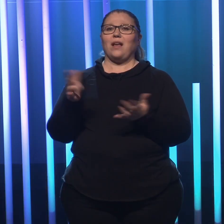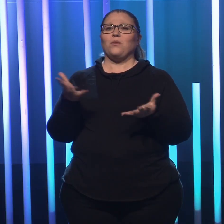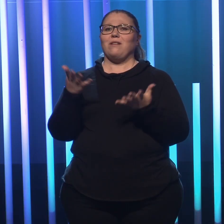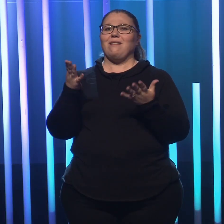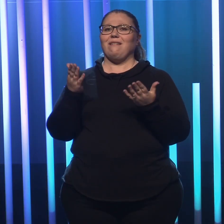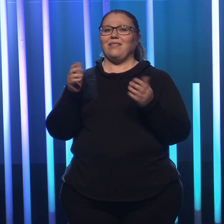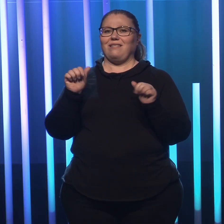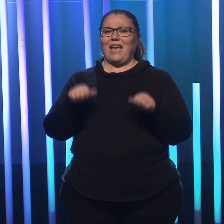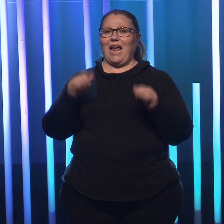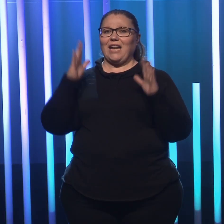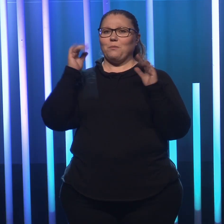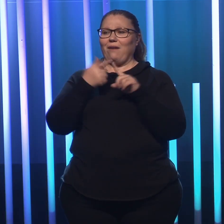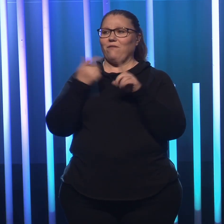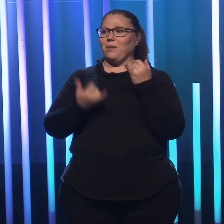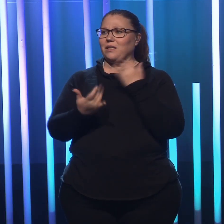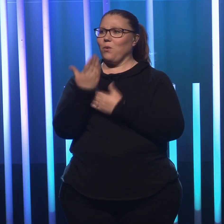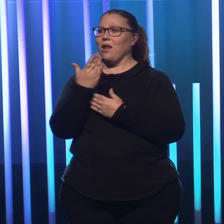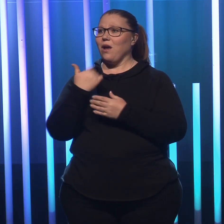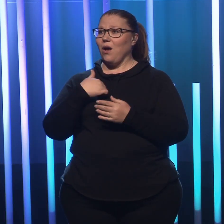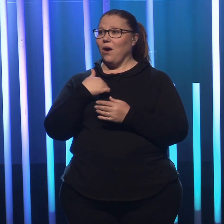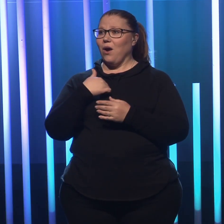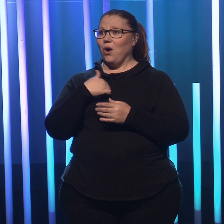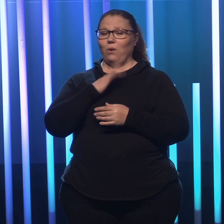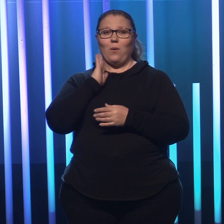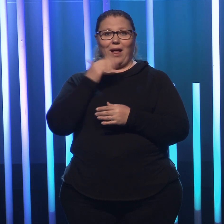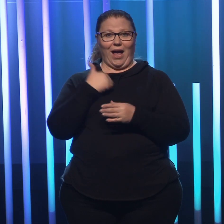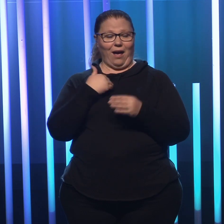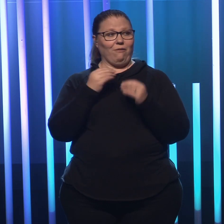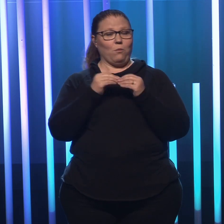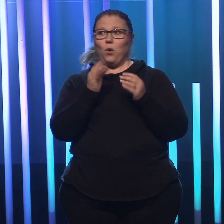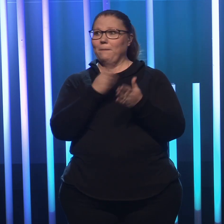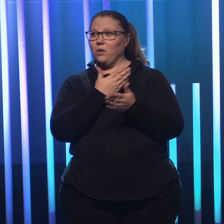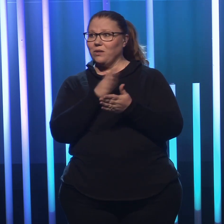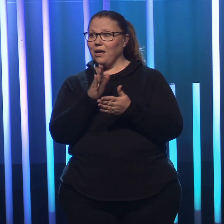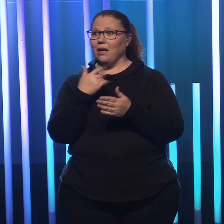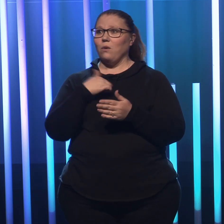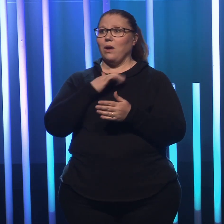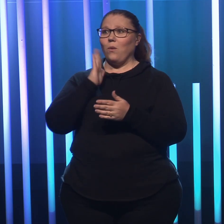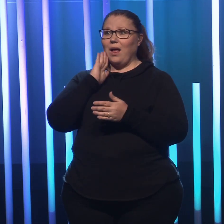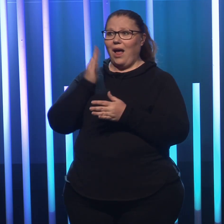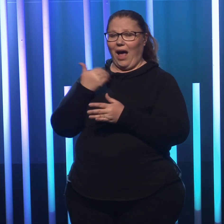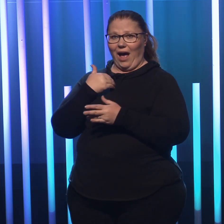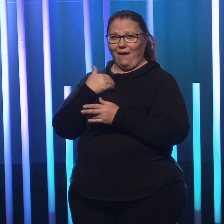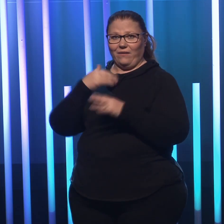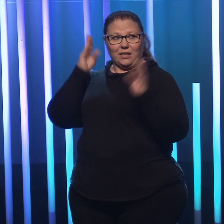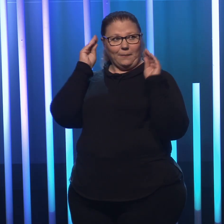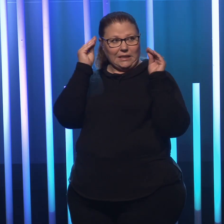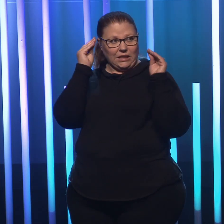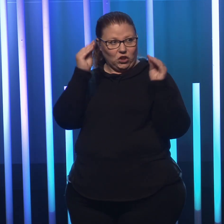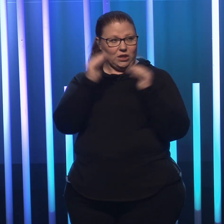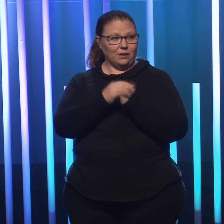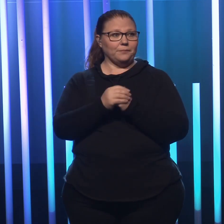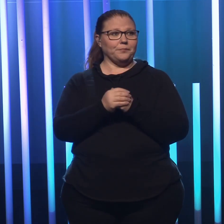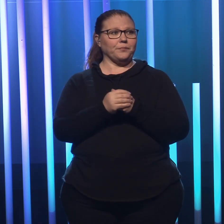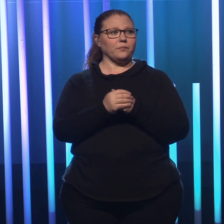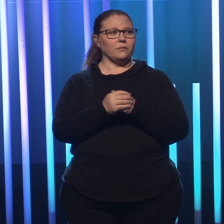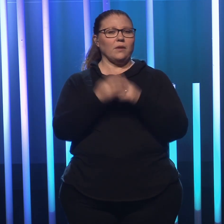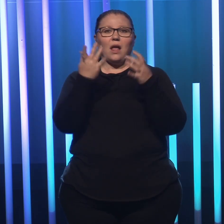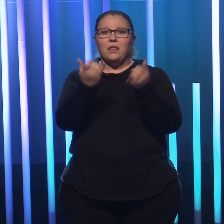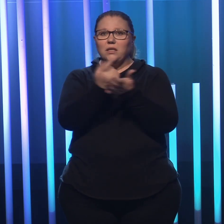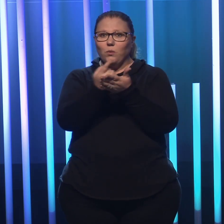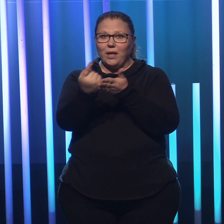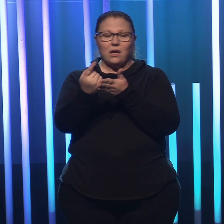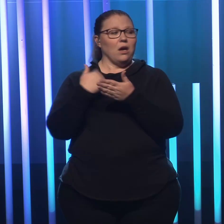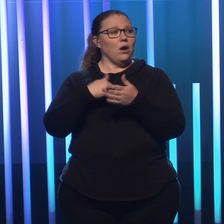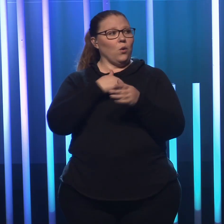from this morning. In a minute, we're going to have a little more music, and then we're going to have some teaching. This week, we